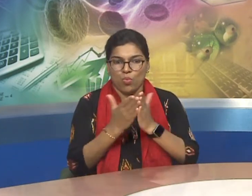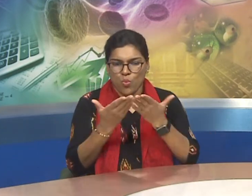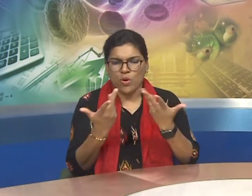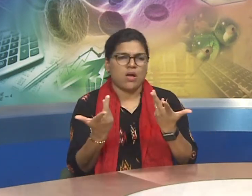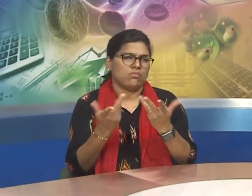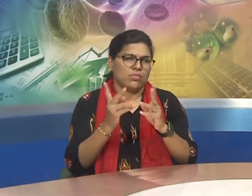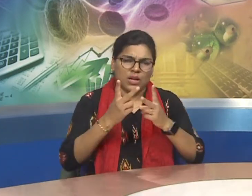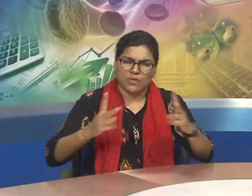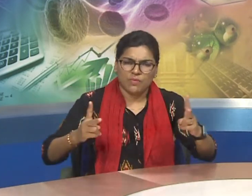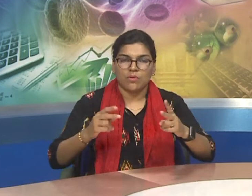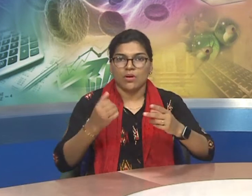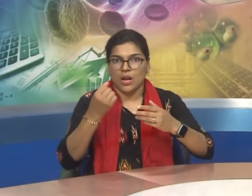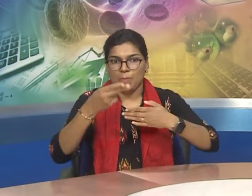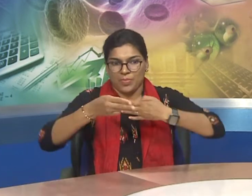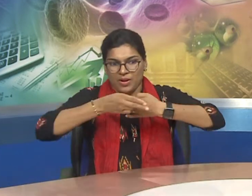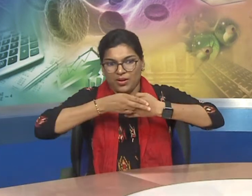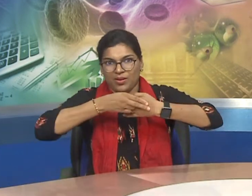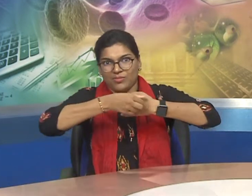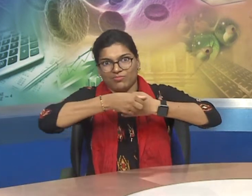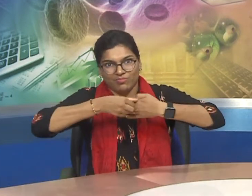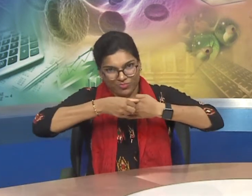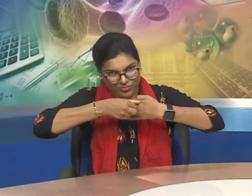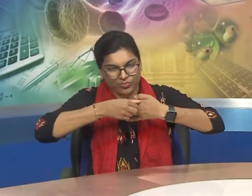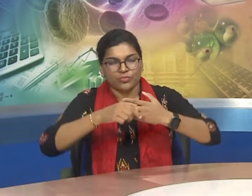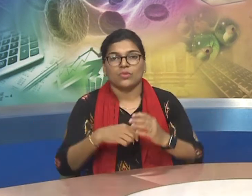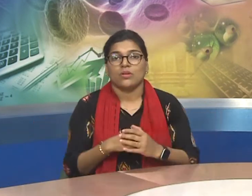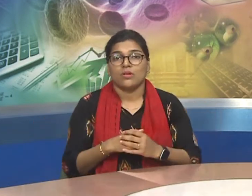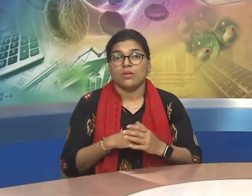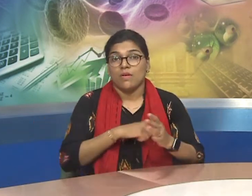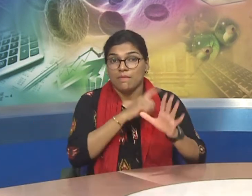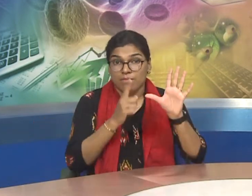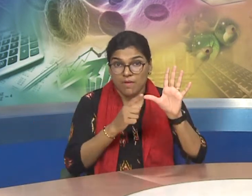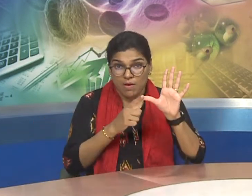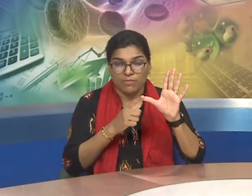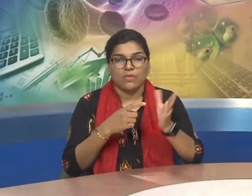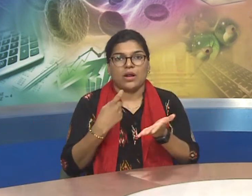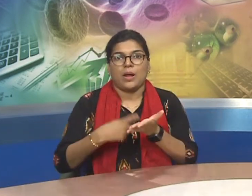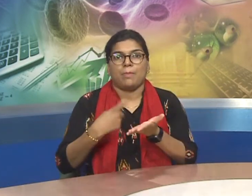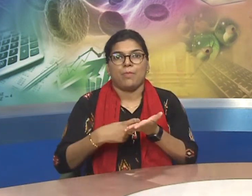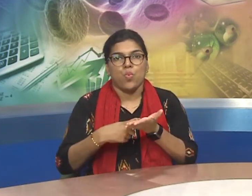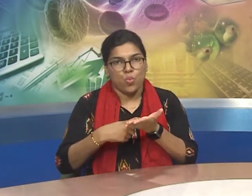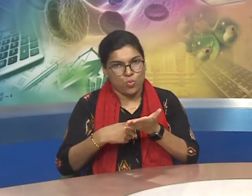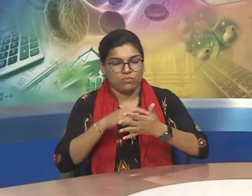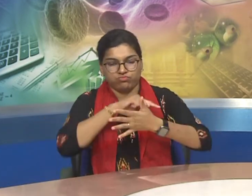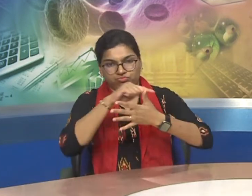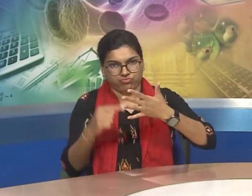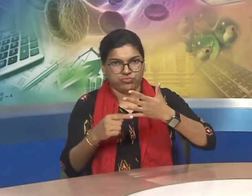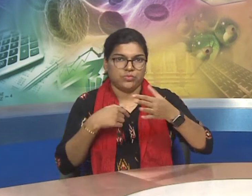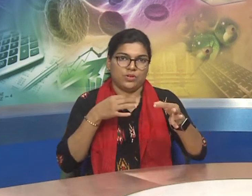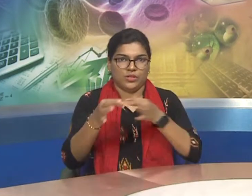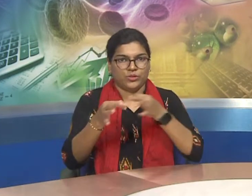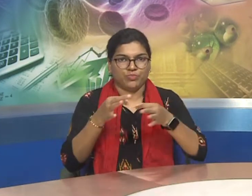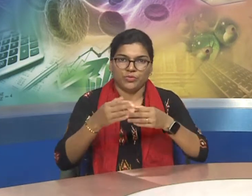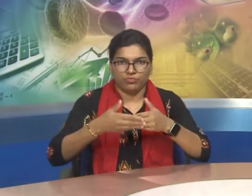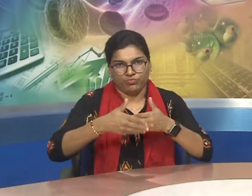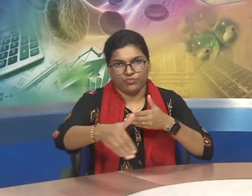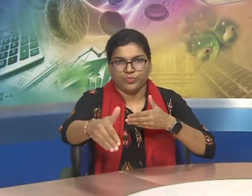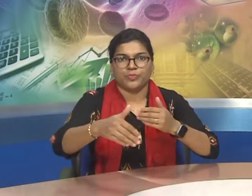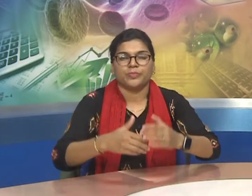5 applications area for the library automation as an